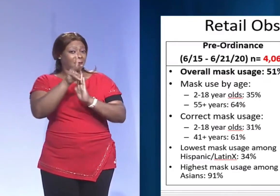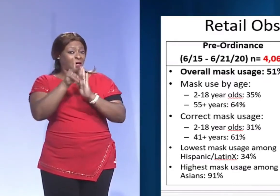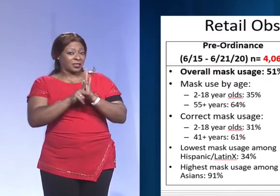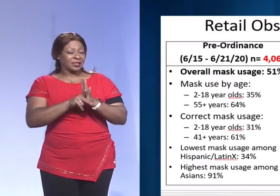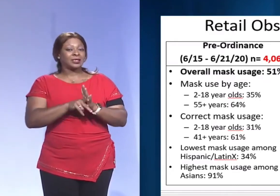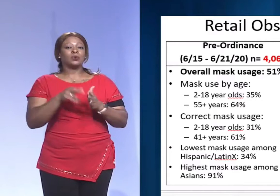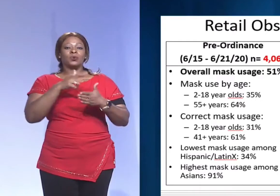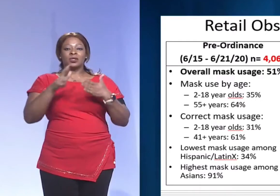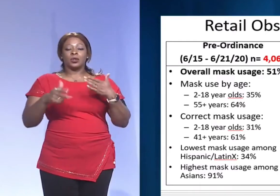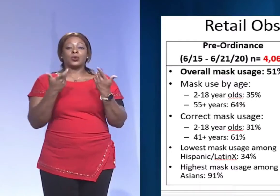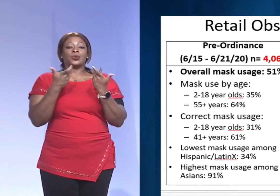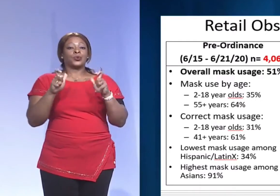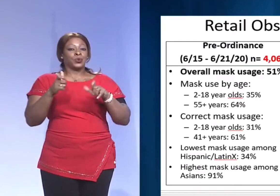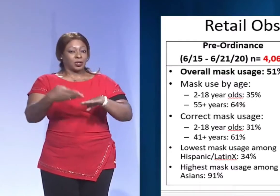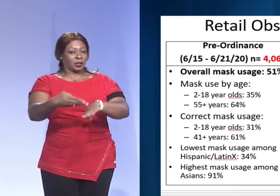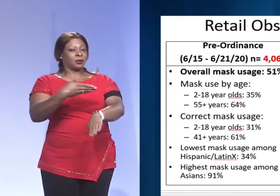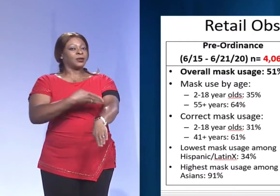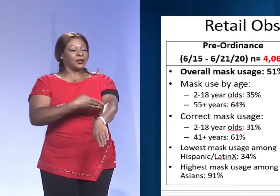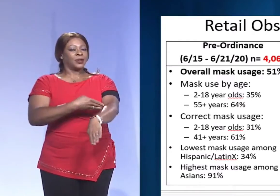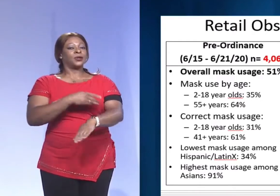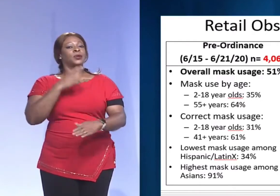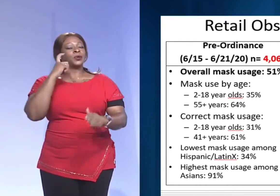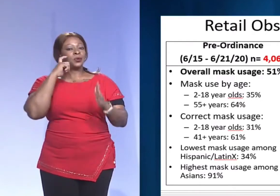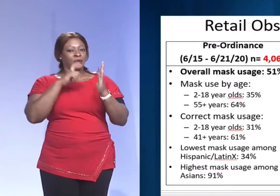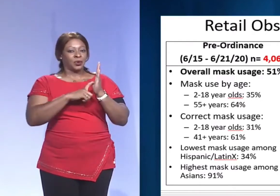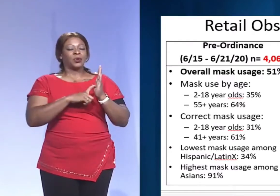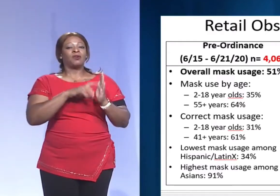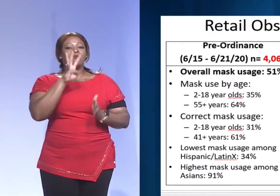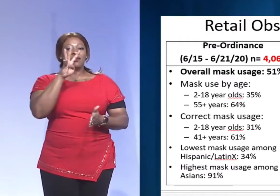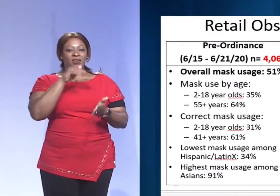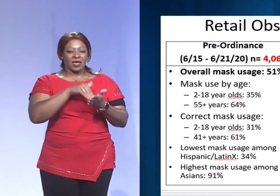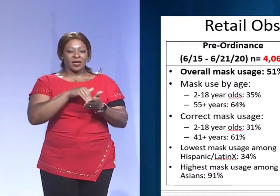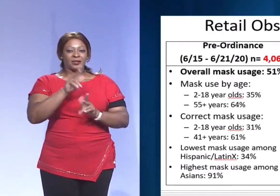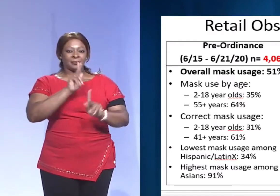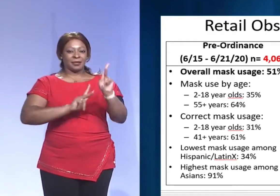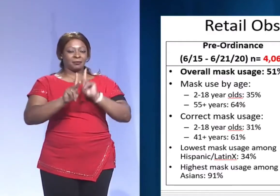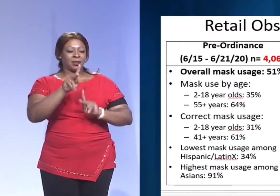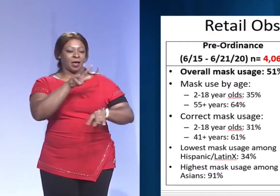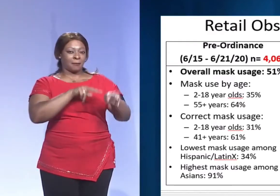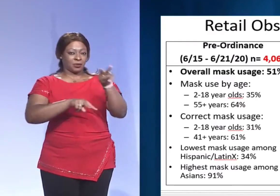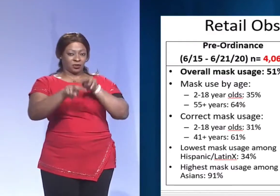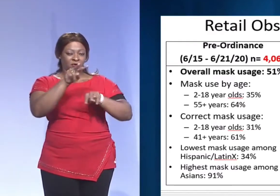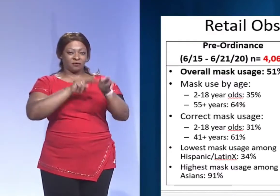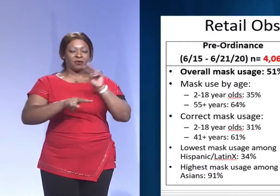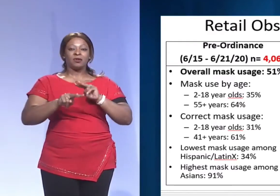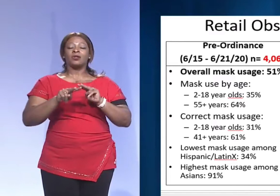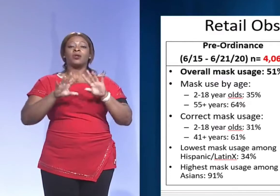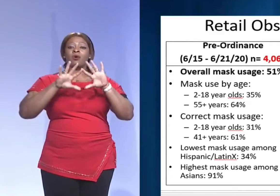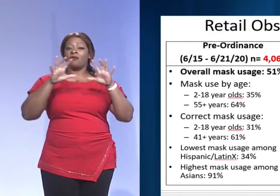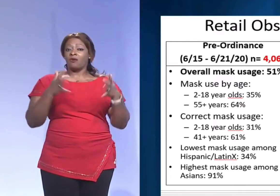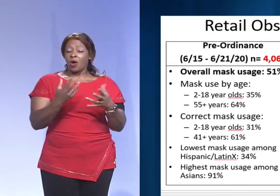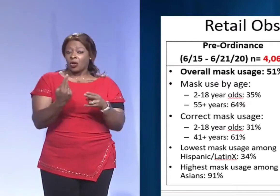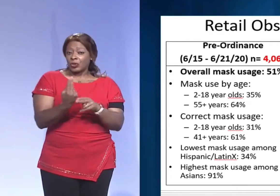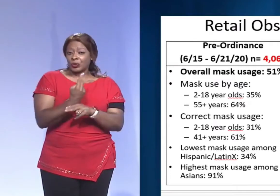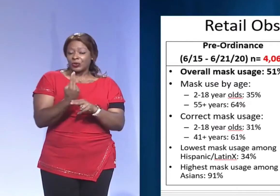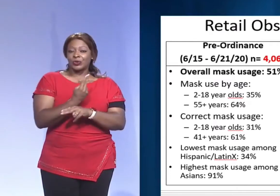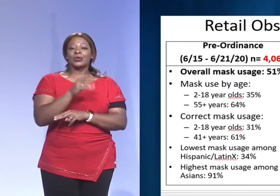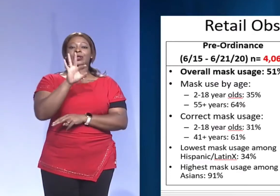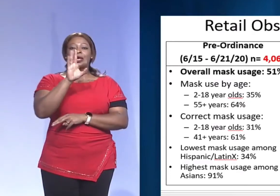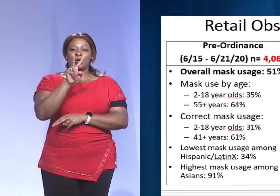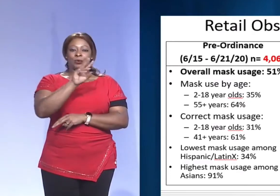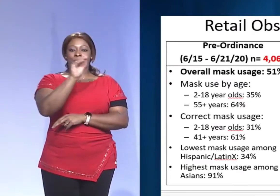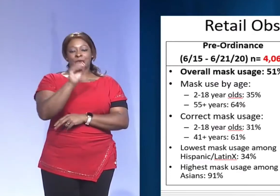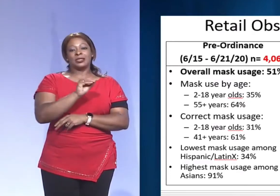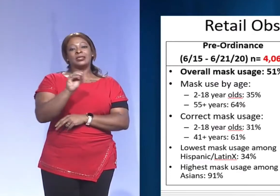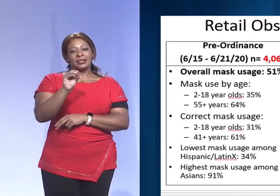were significantly higher. We observed nearly 4,000 people, and the overall mask usage was